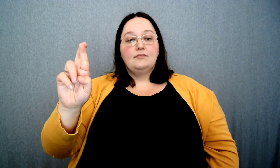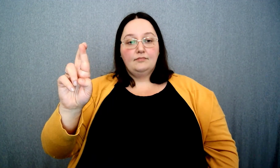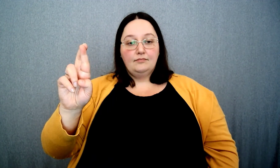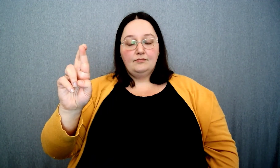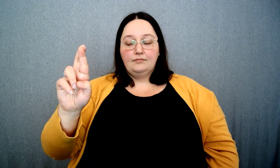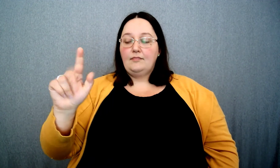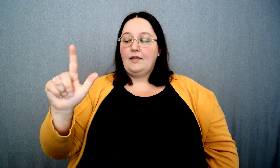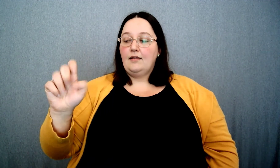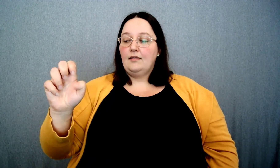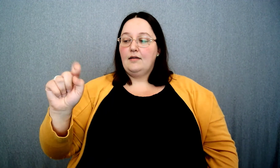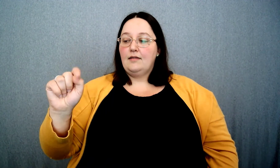Letter.